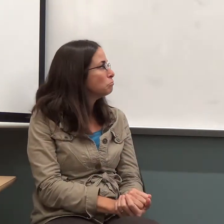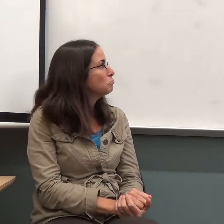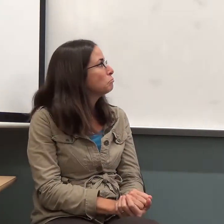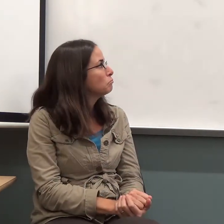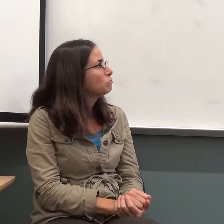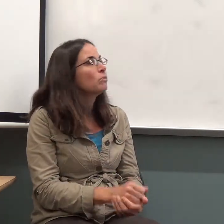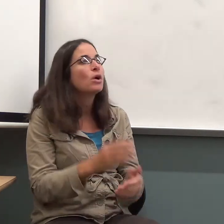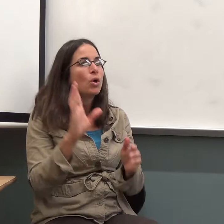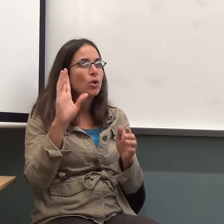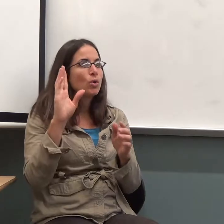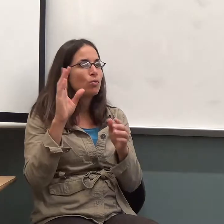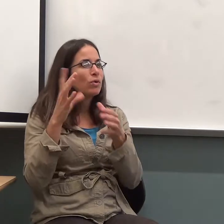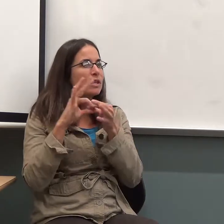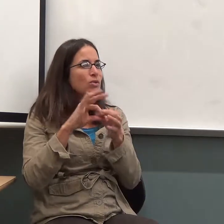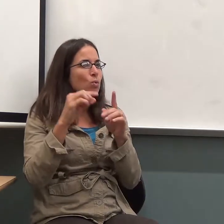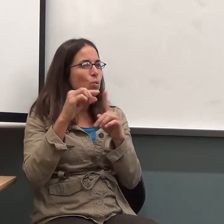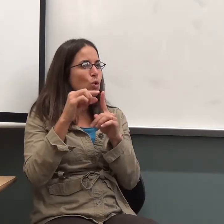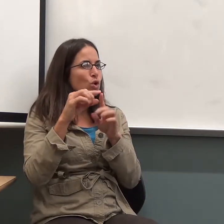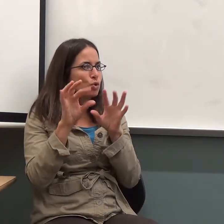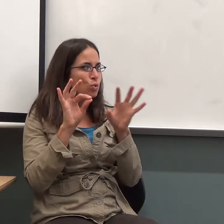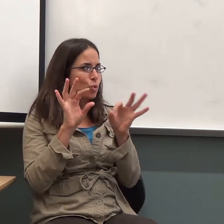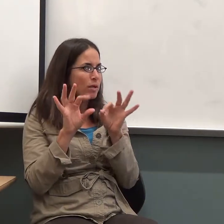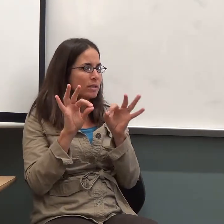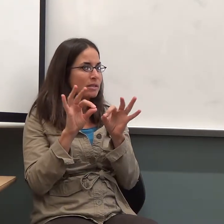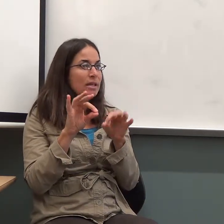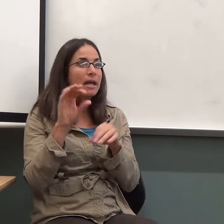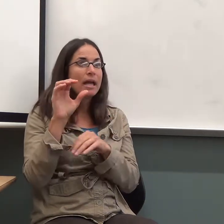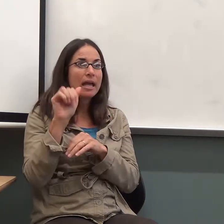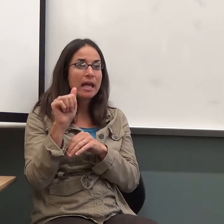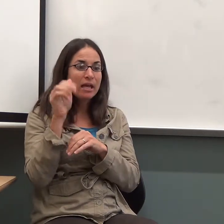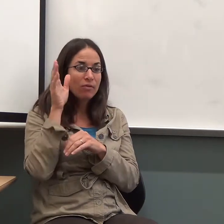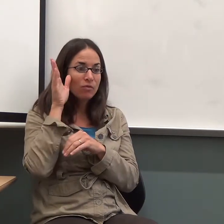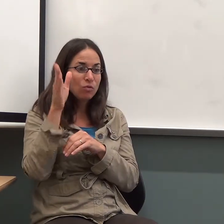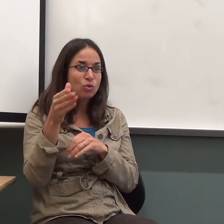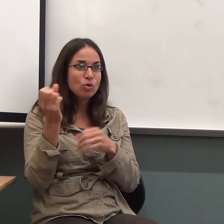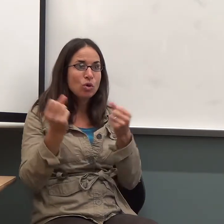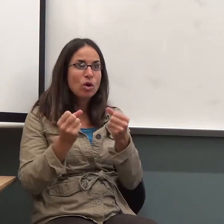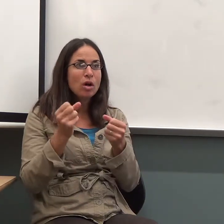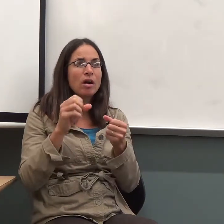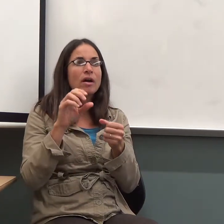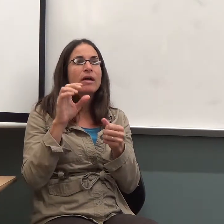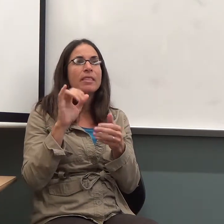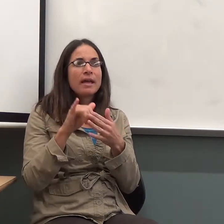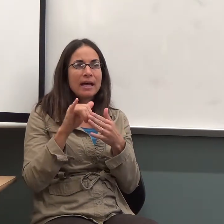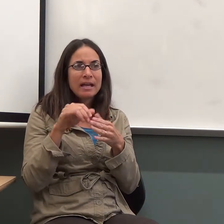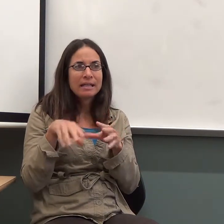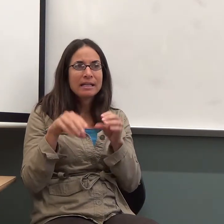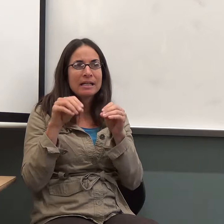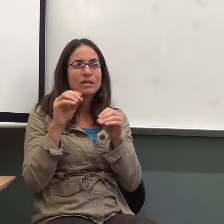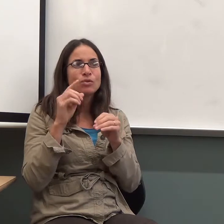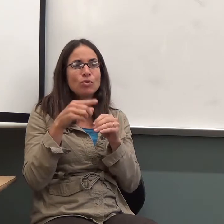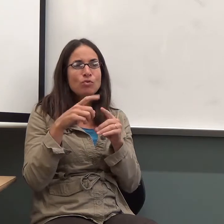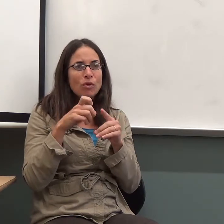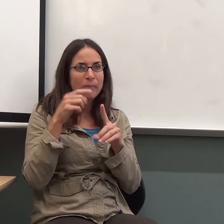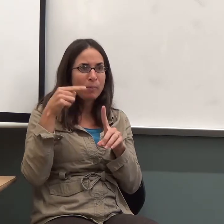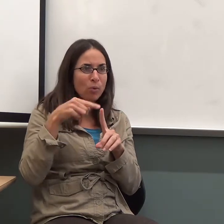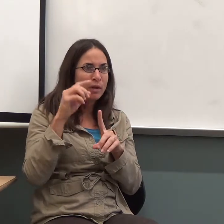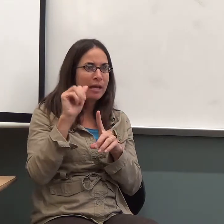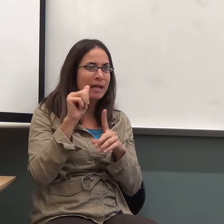choice. Am I going to say a future car that takes you from point A to point B? If I said that out loud, just that, does that